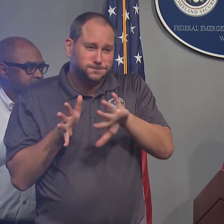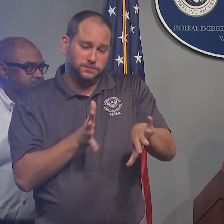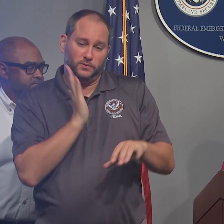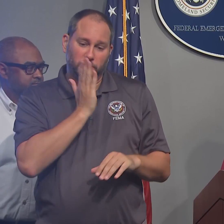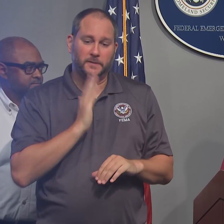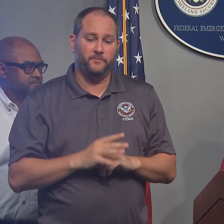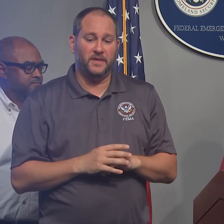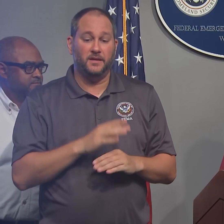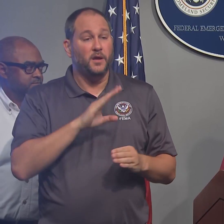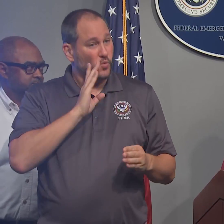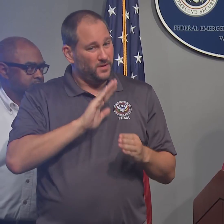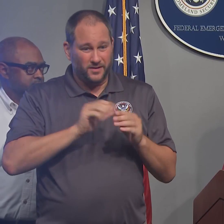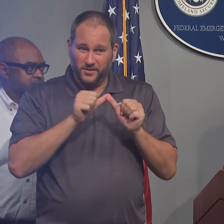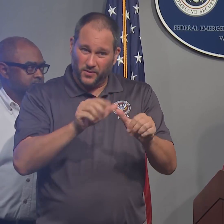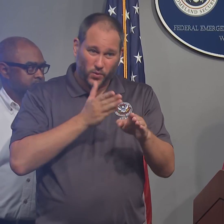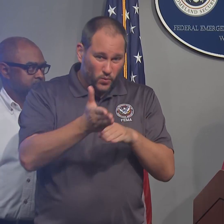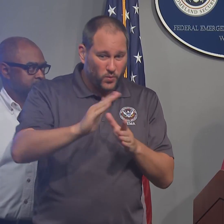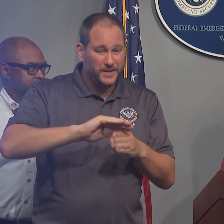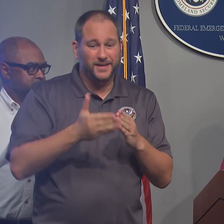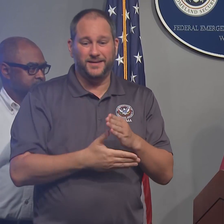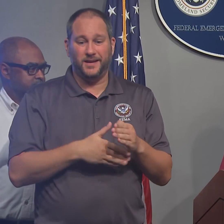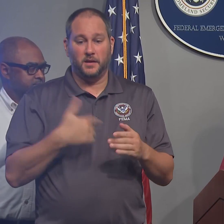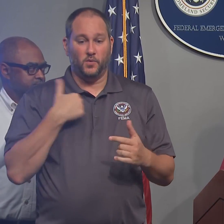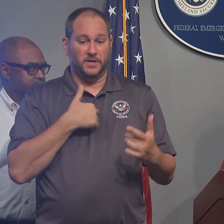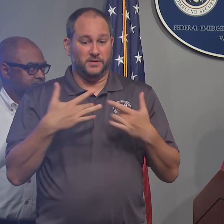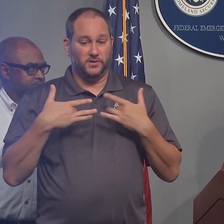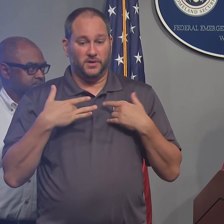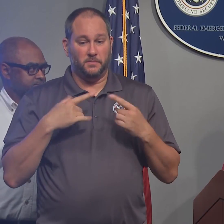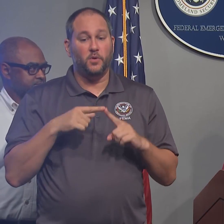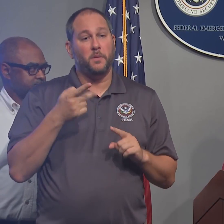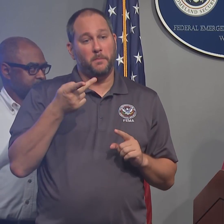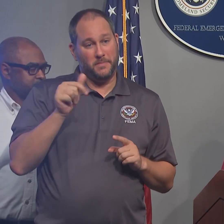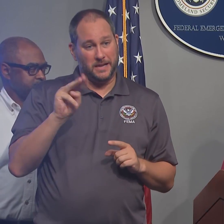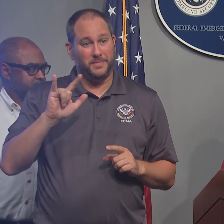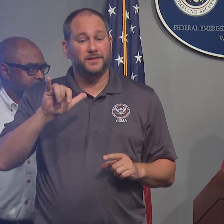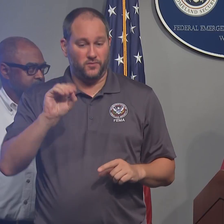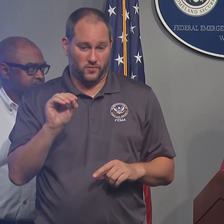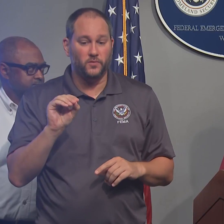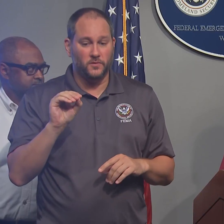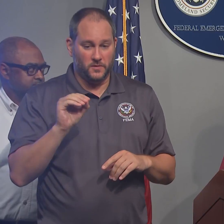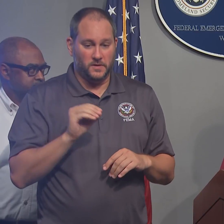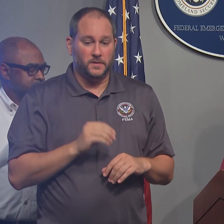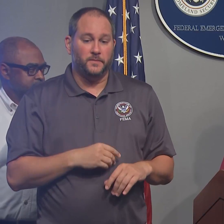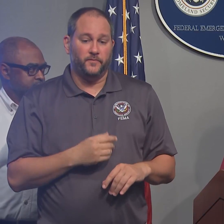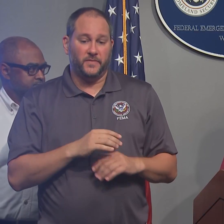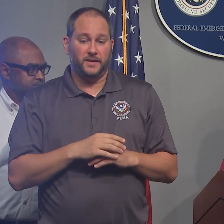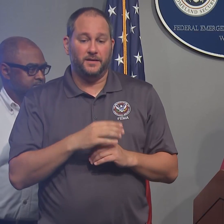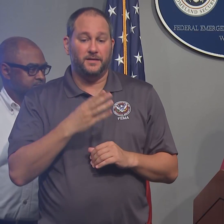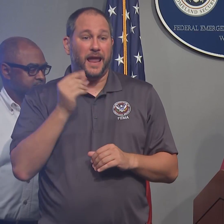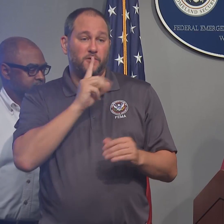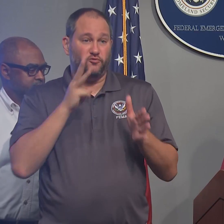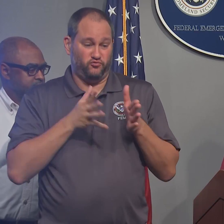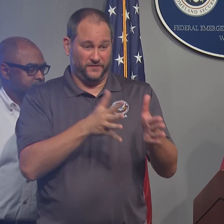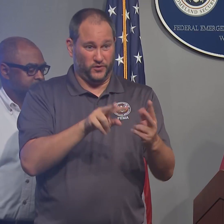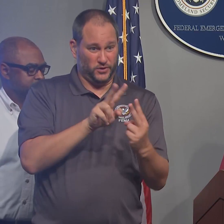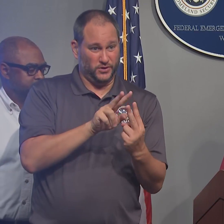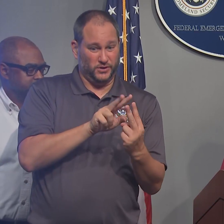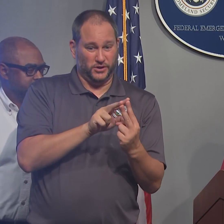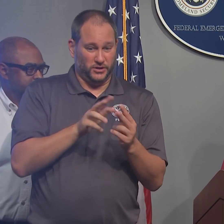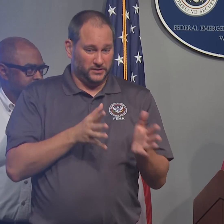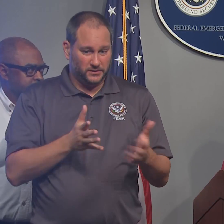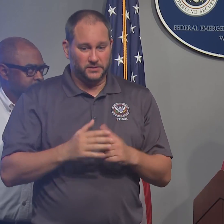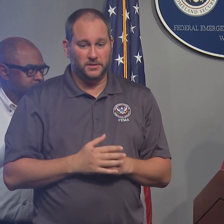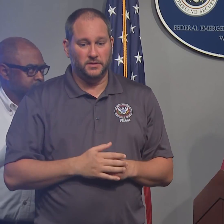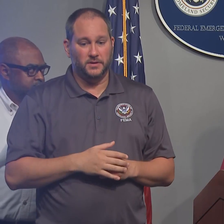particularly concerned about the Pamlico Sound and the Pamlico and Neuse rivers, where 9 to 12 feet of storm surge are